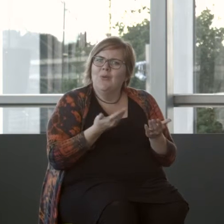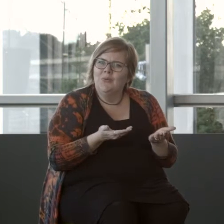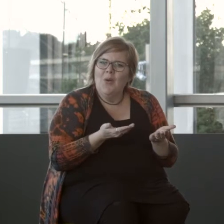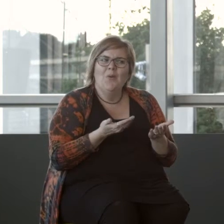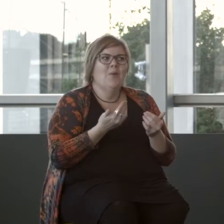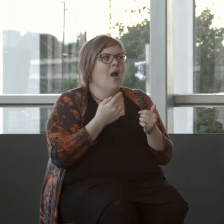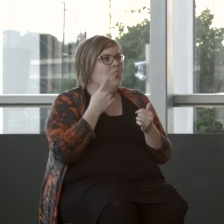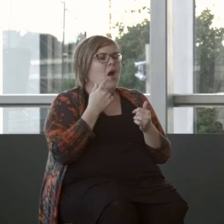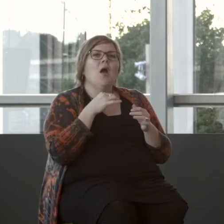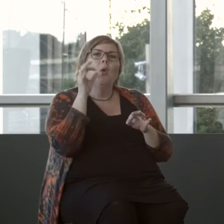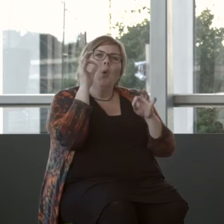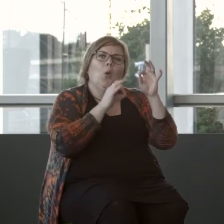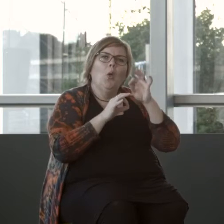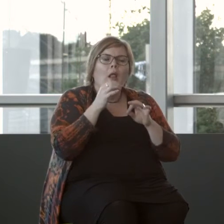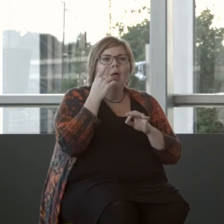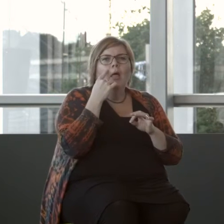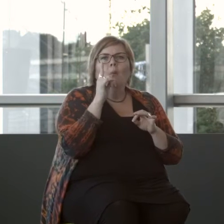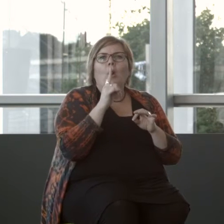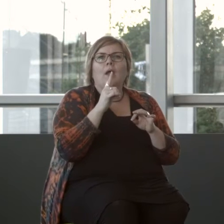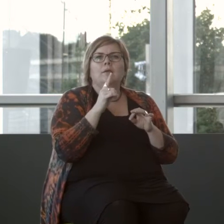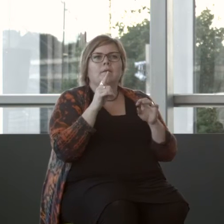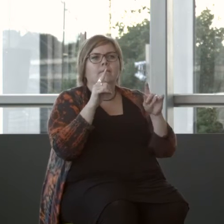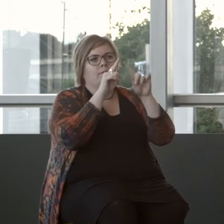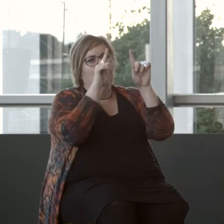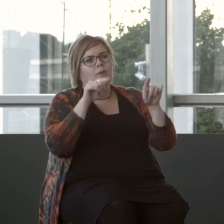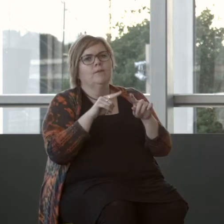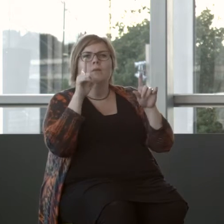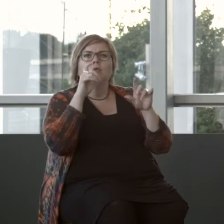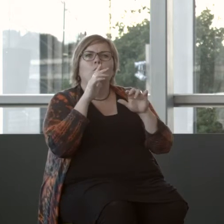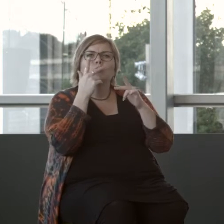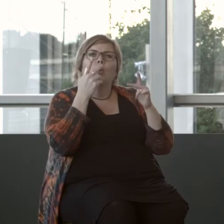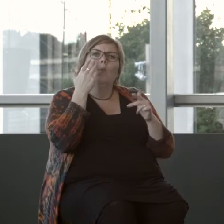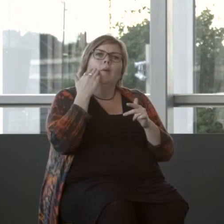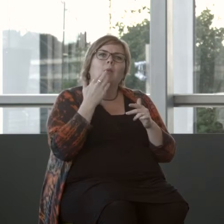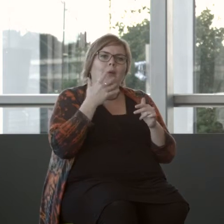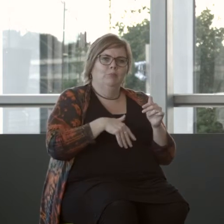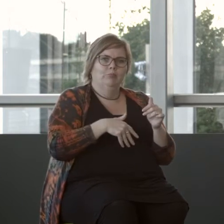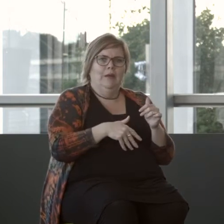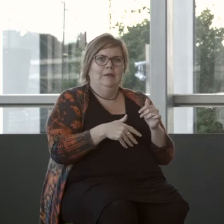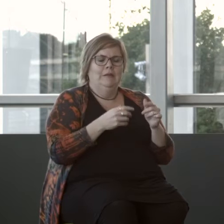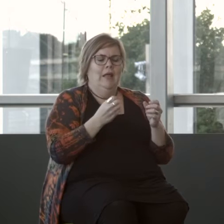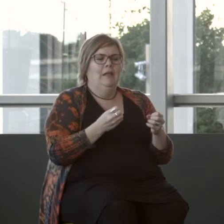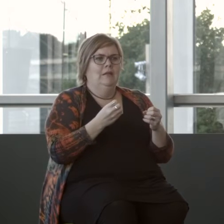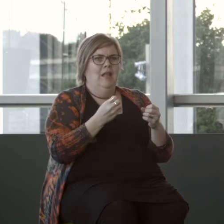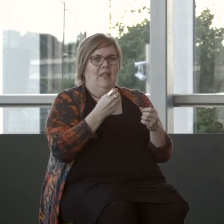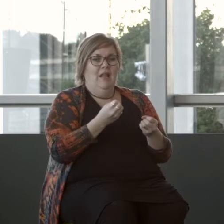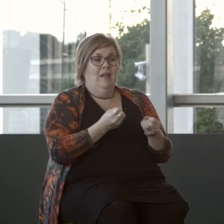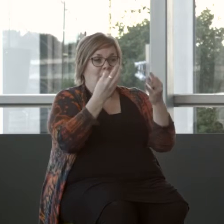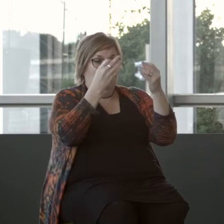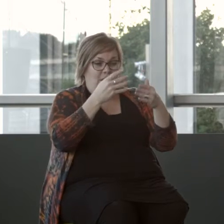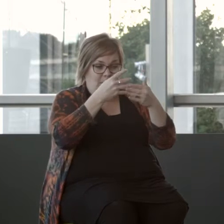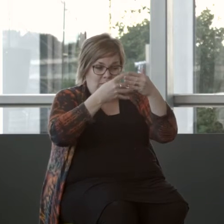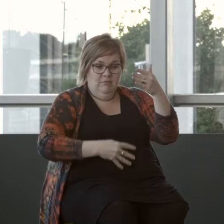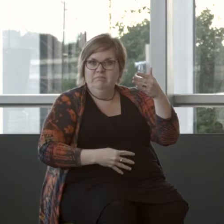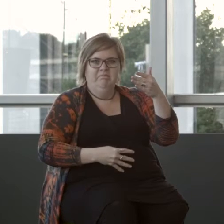I thought I'd Google and look at what sort of imagery was available depicting women in their pregnancy, and there wasn't a lot, to be honest.